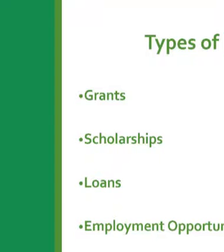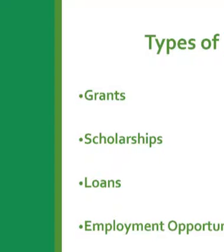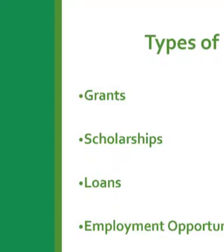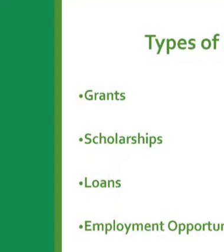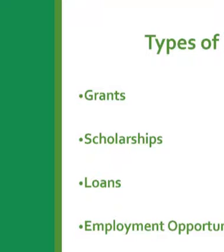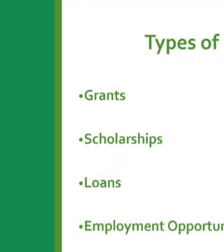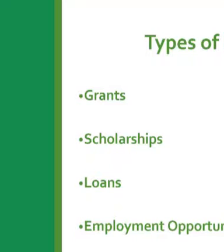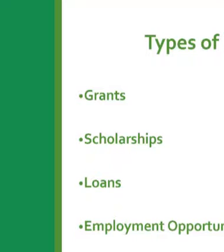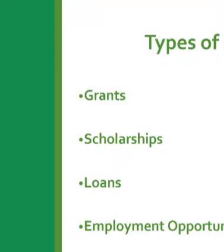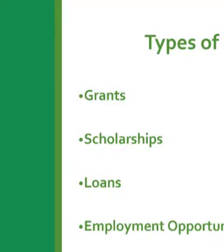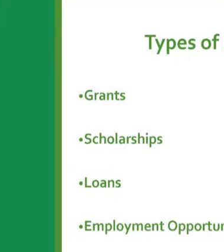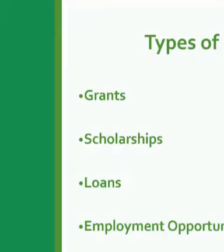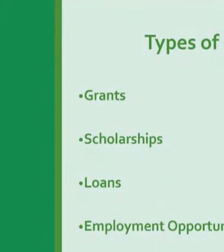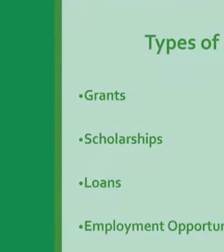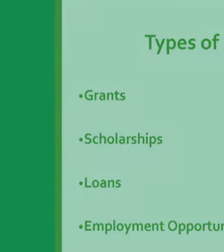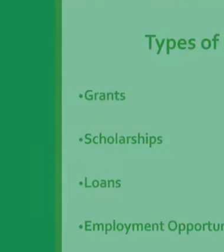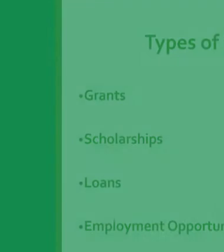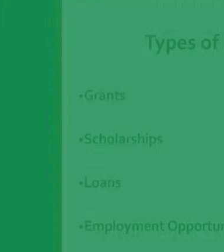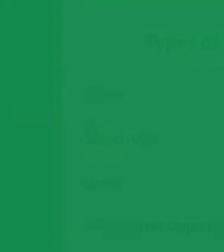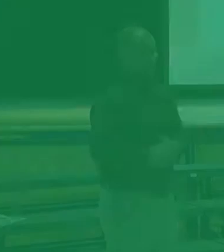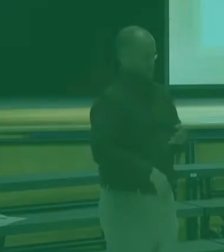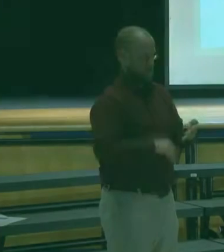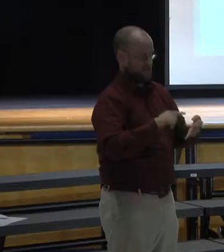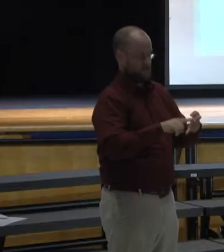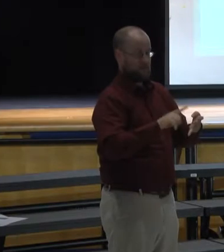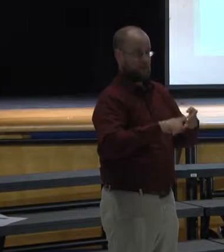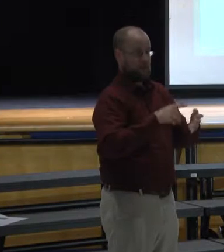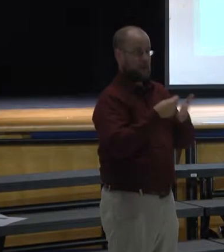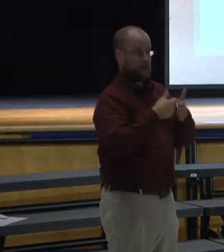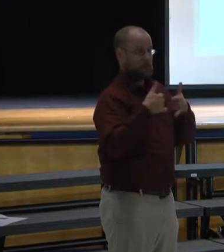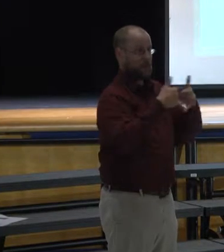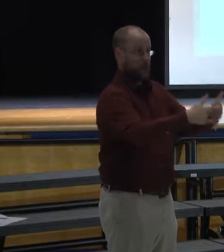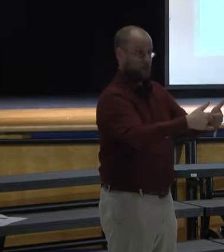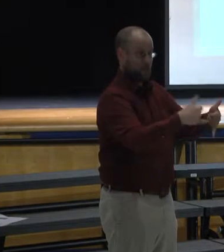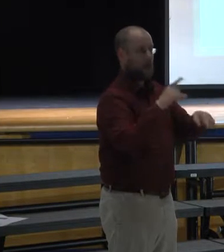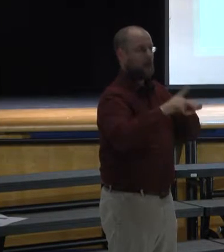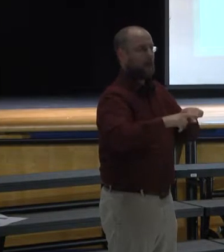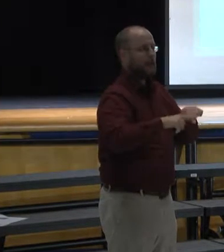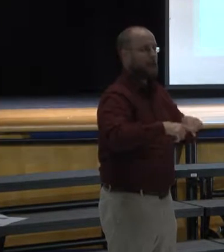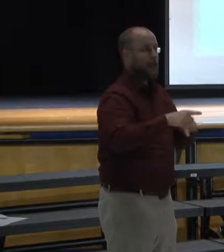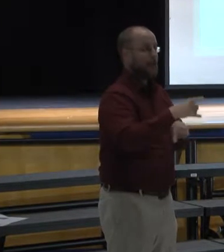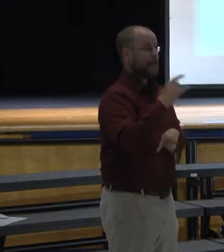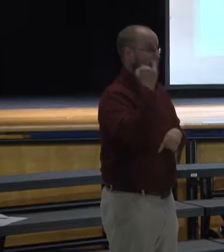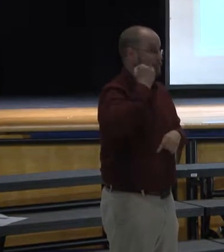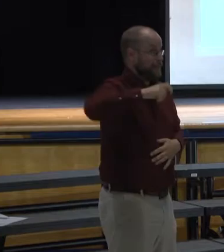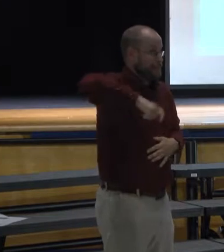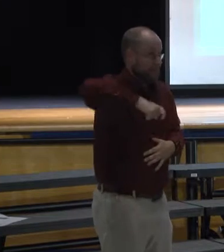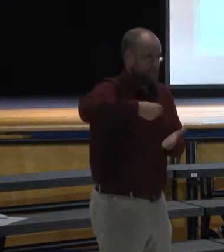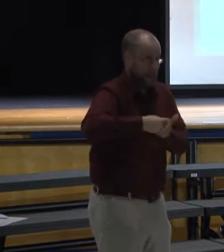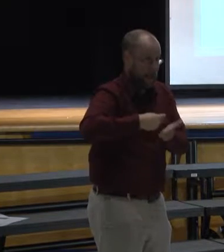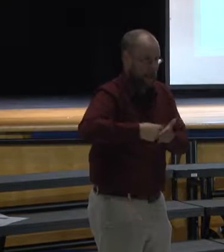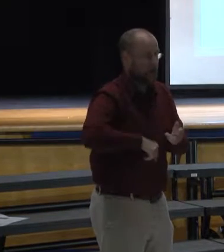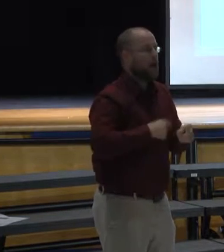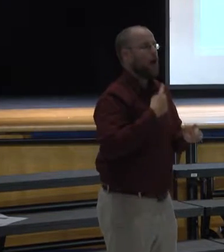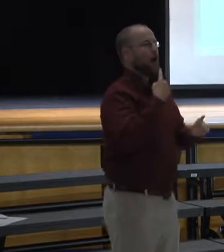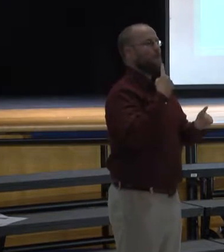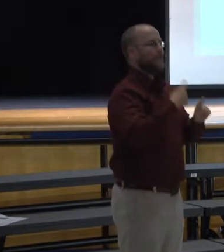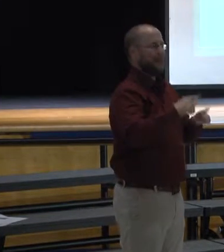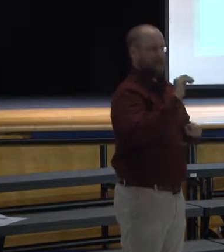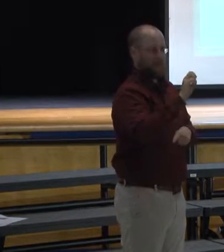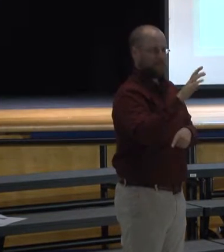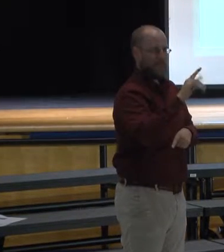right? Scholarships could be based on merit or need. All right? And that merit factor